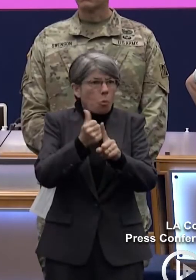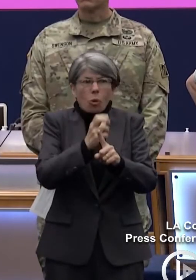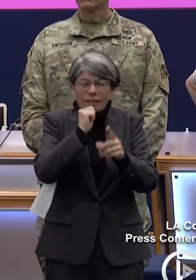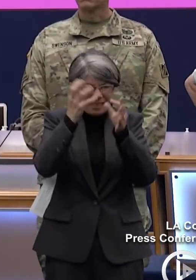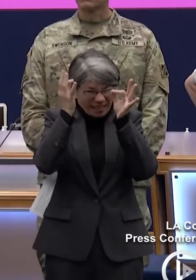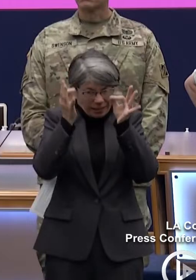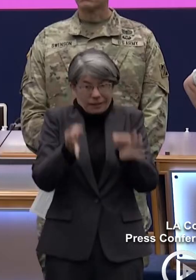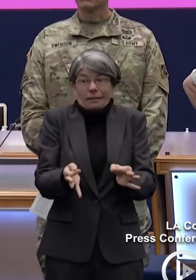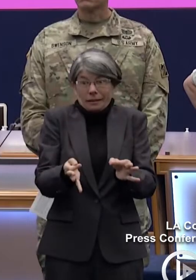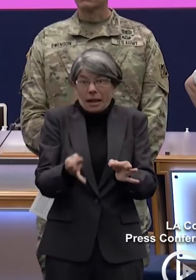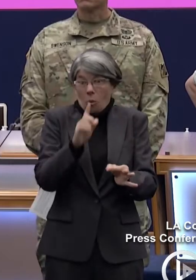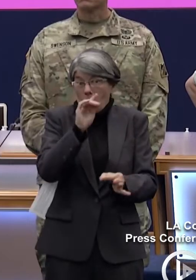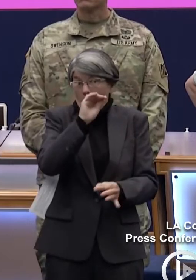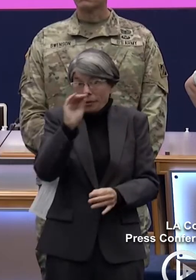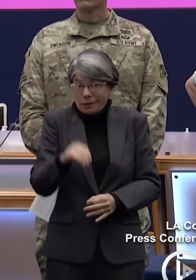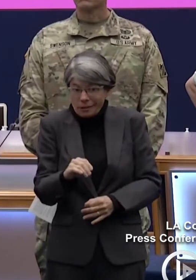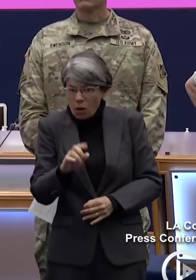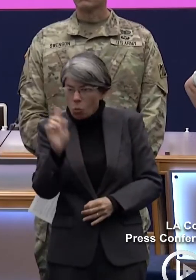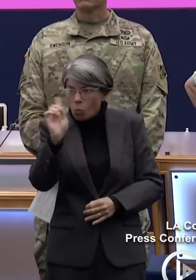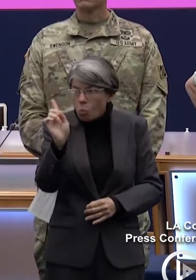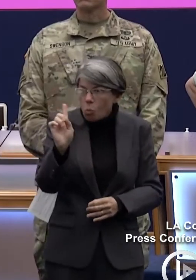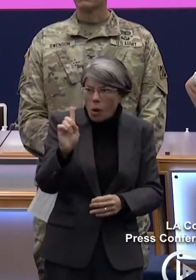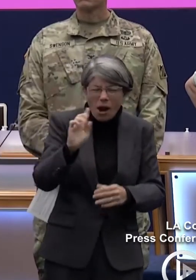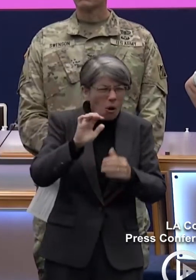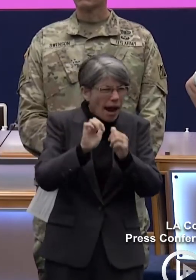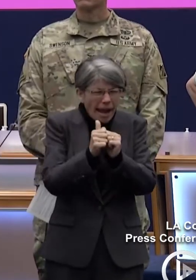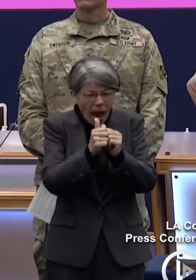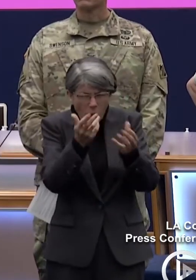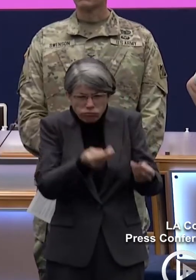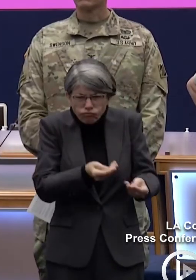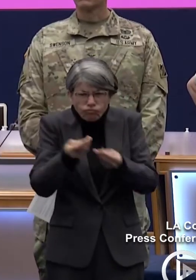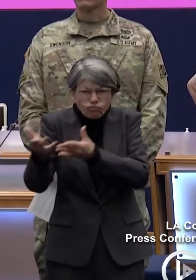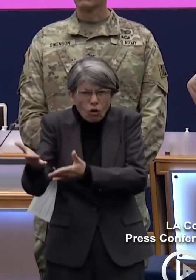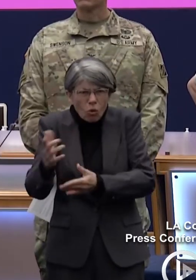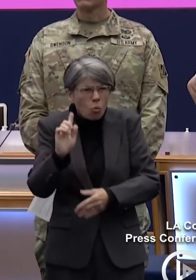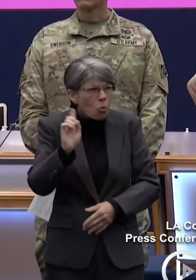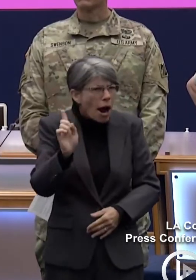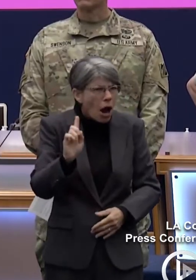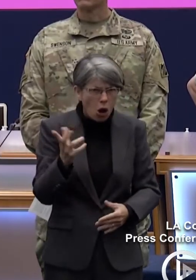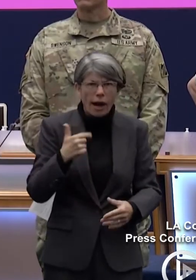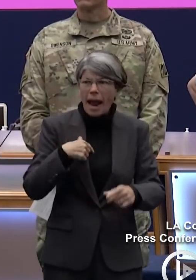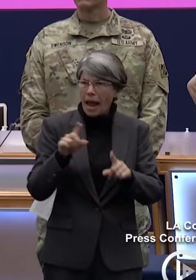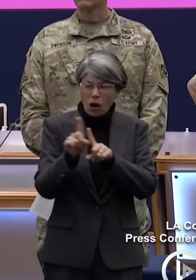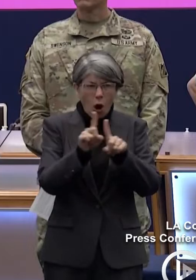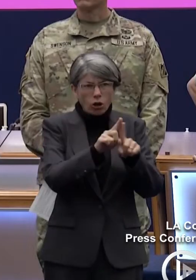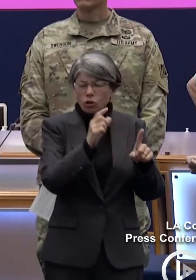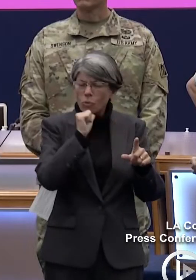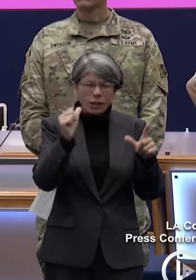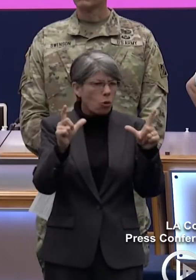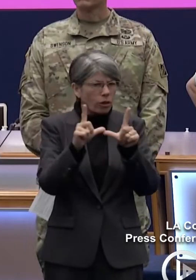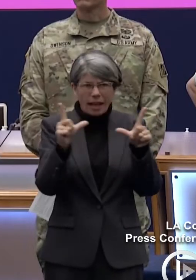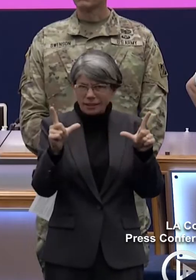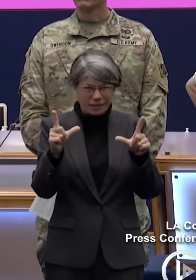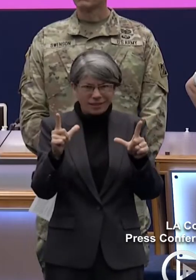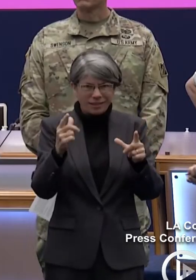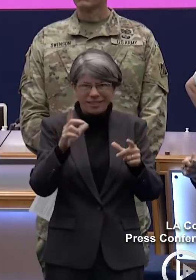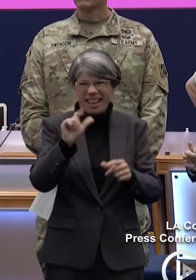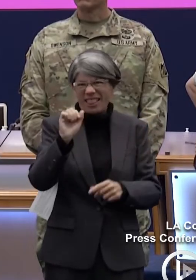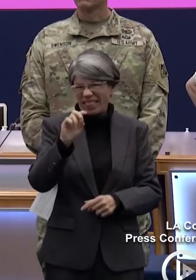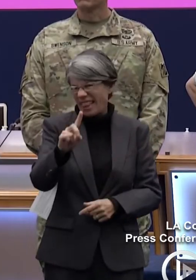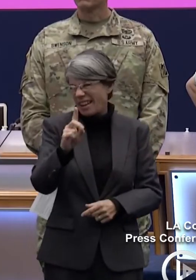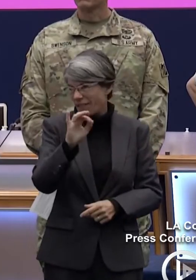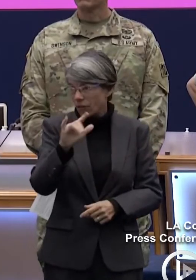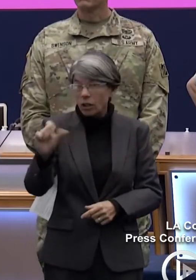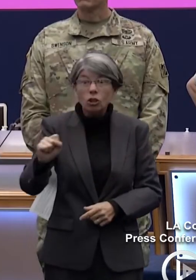ultimately decide where and how debris is disposed, and nor do we license landfills. That